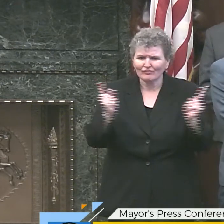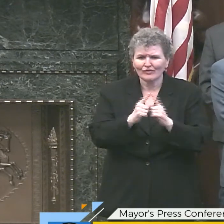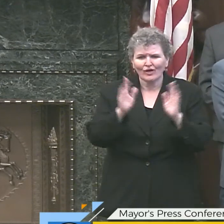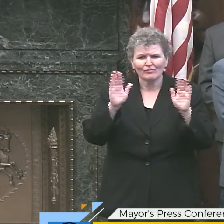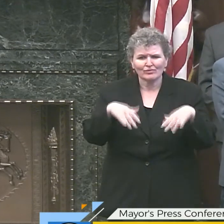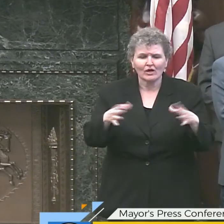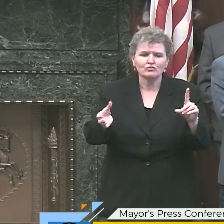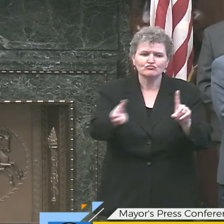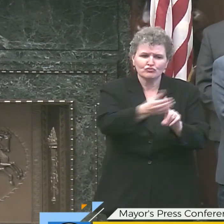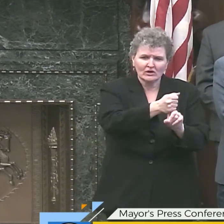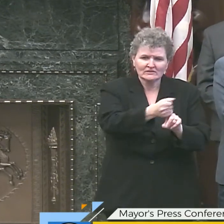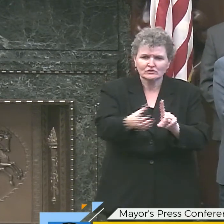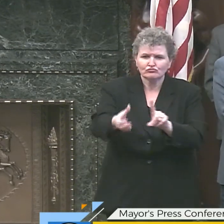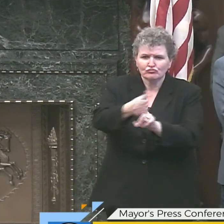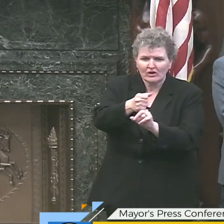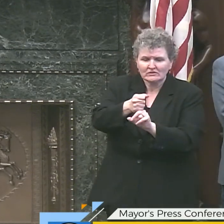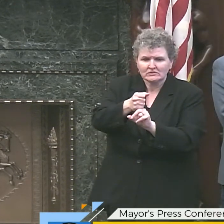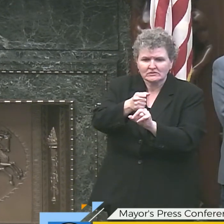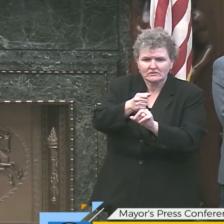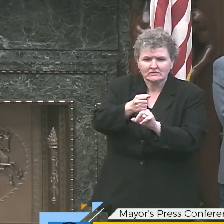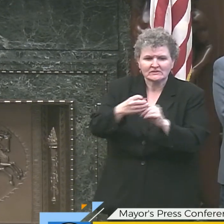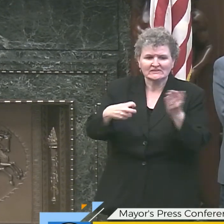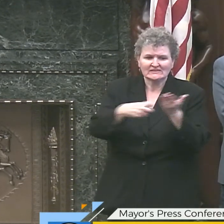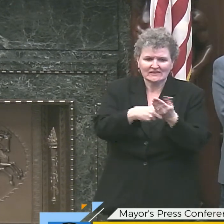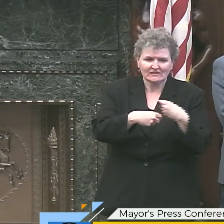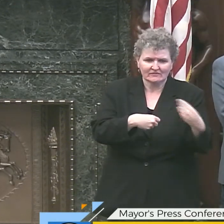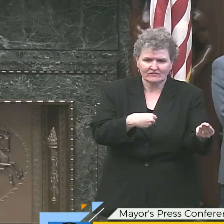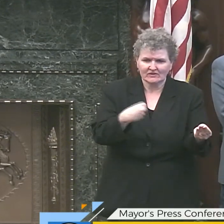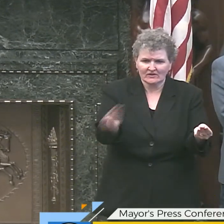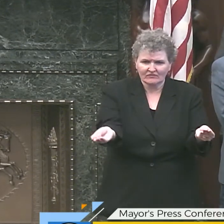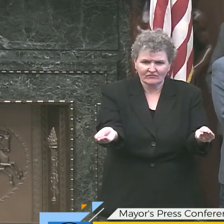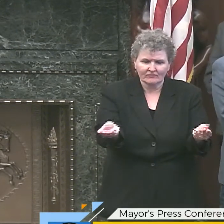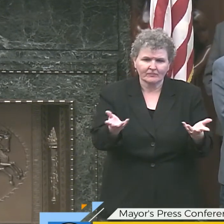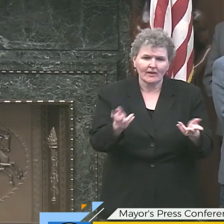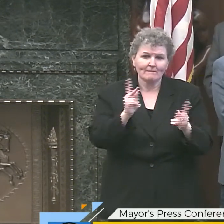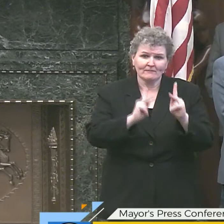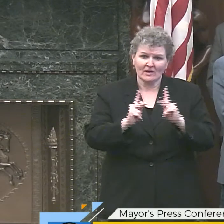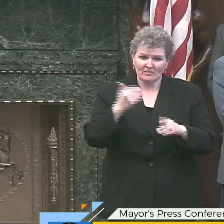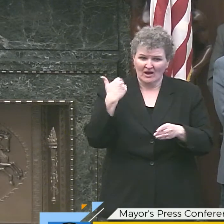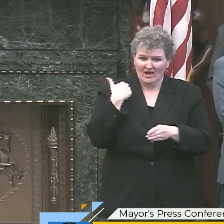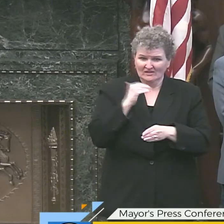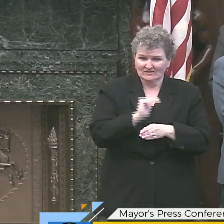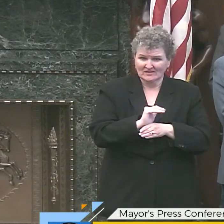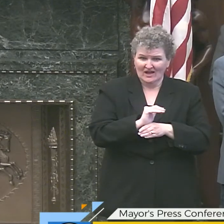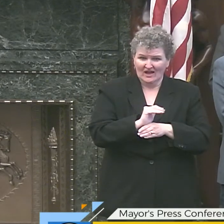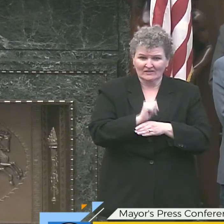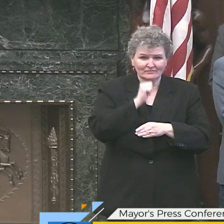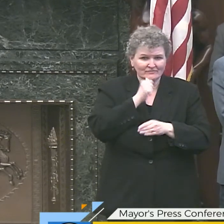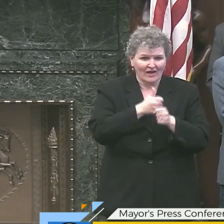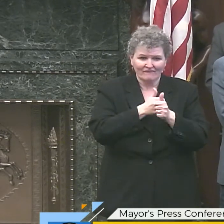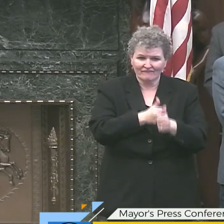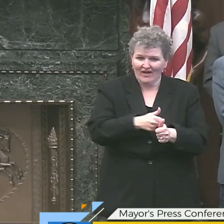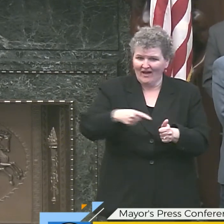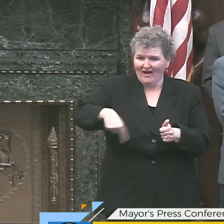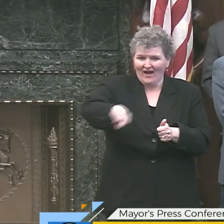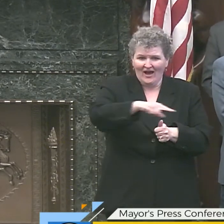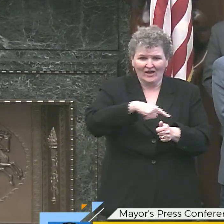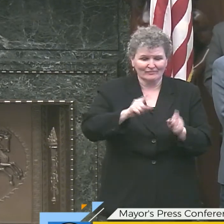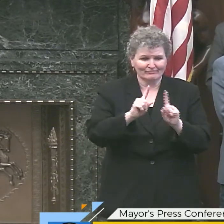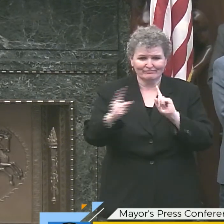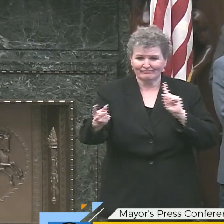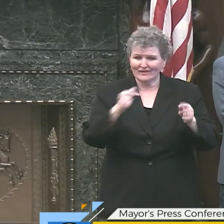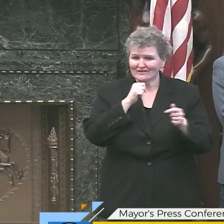the individuals involved last night were not practicing social distancing. They had, in fact, been issued warnings